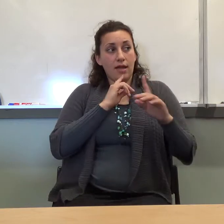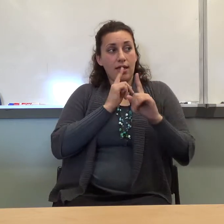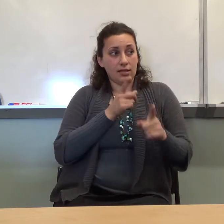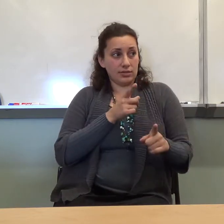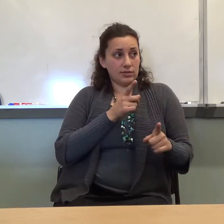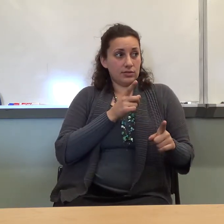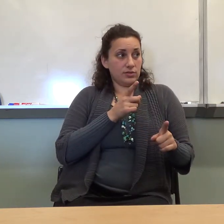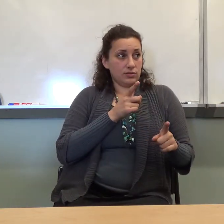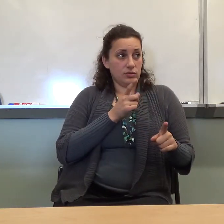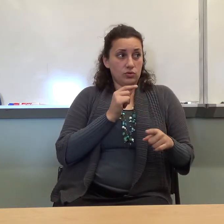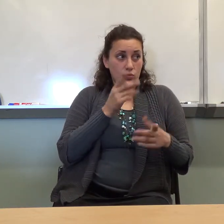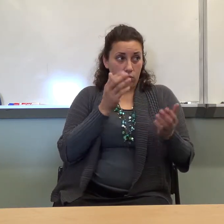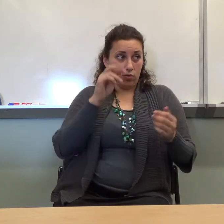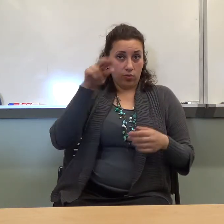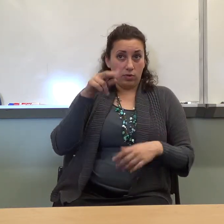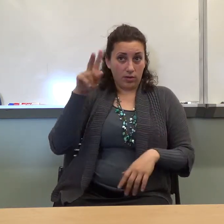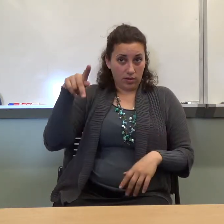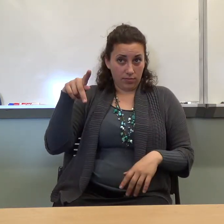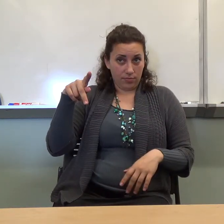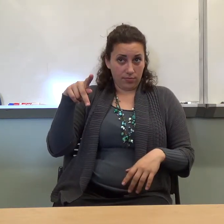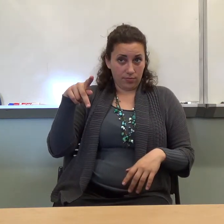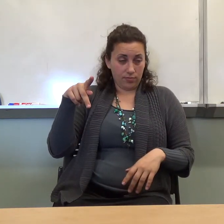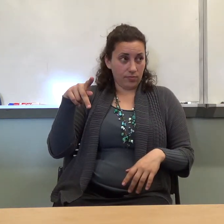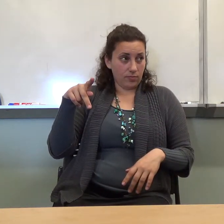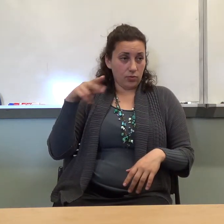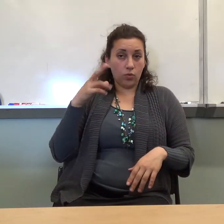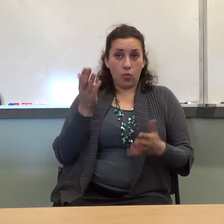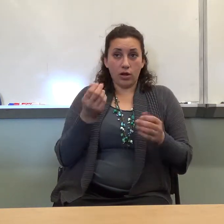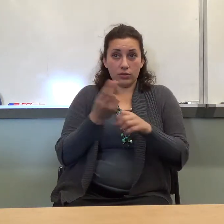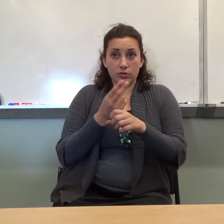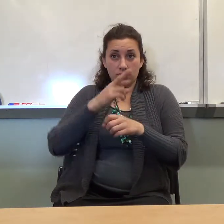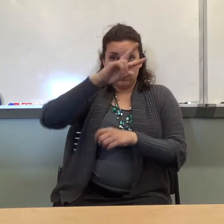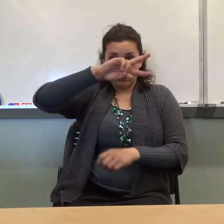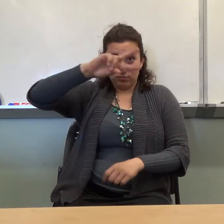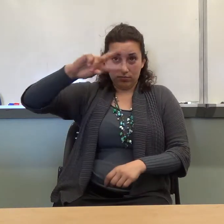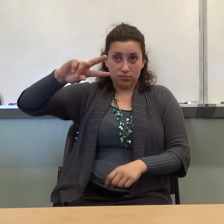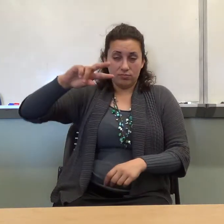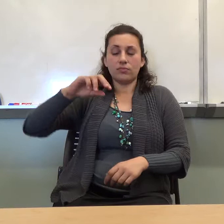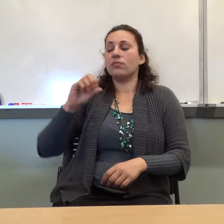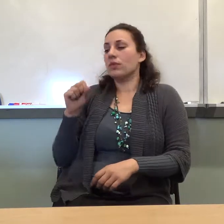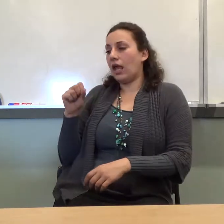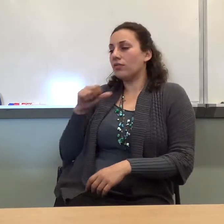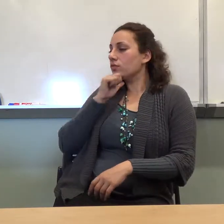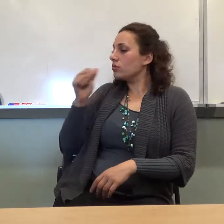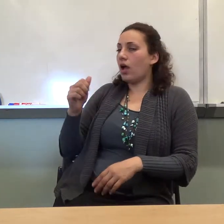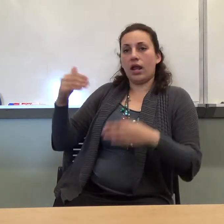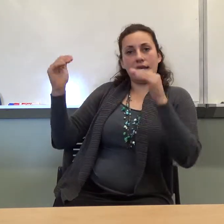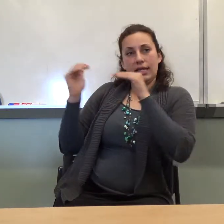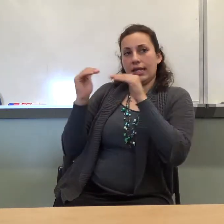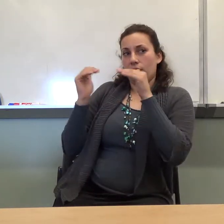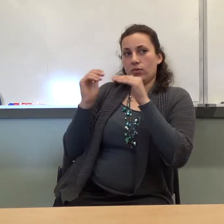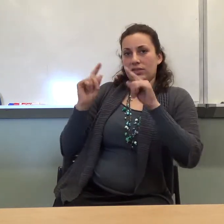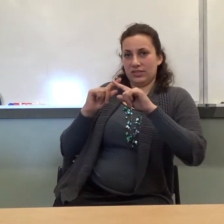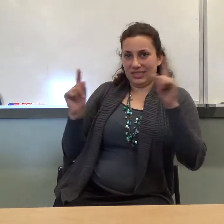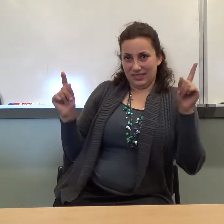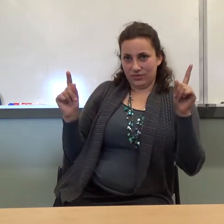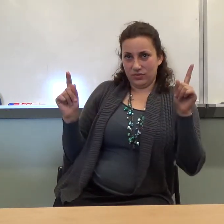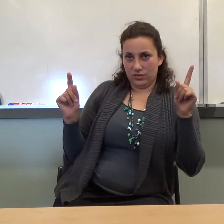Are and to the wavy lines are required. Yeah, because it's not equal. Yeah. These two things are not equal to each other. They differ in the hundredths position. If you're